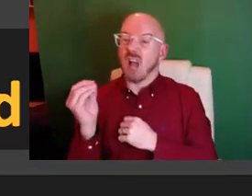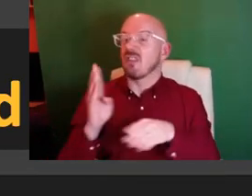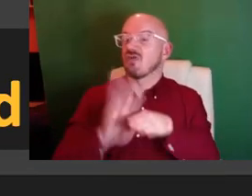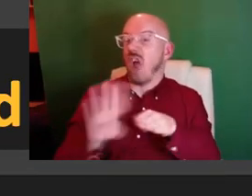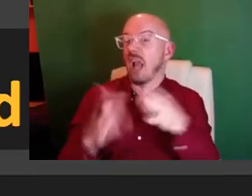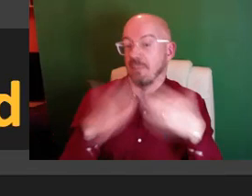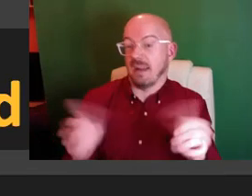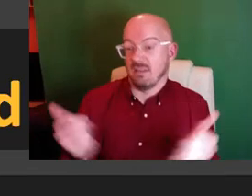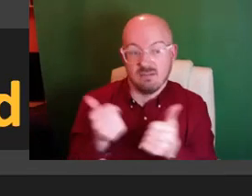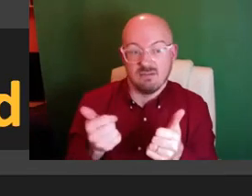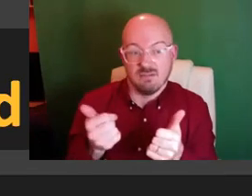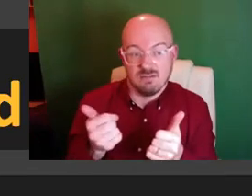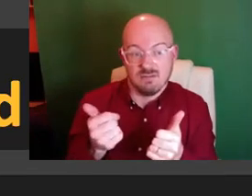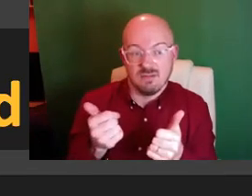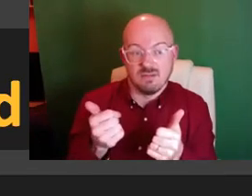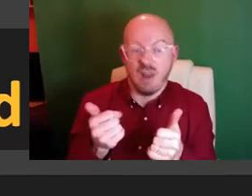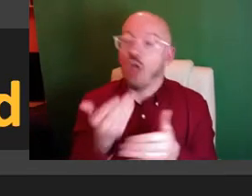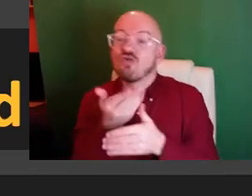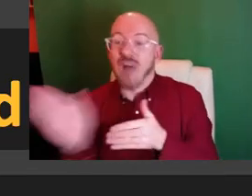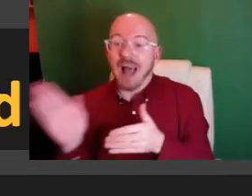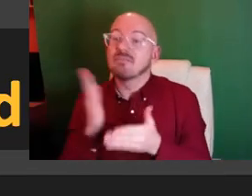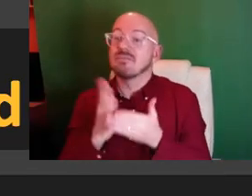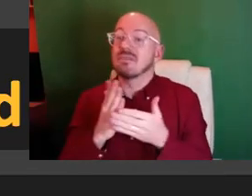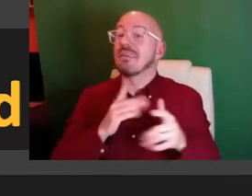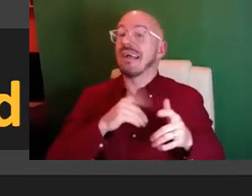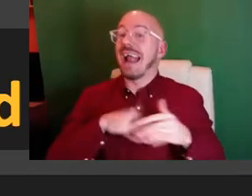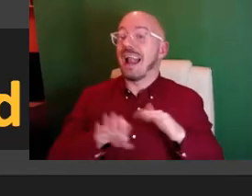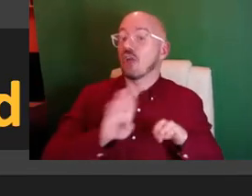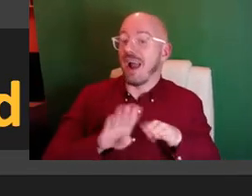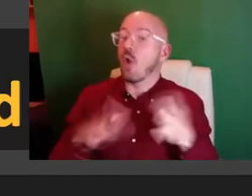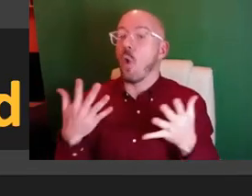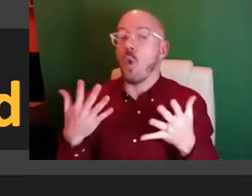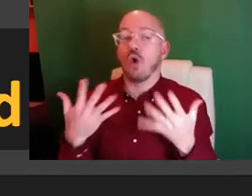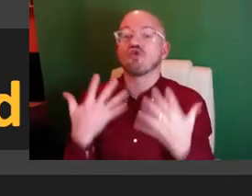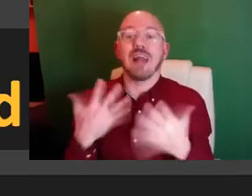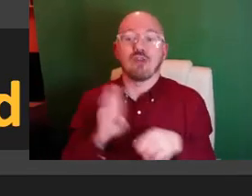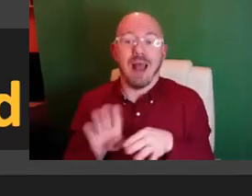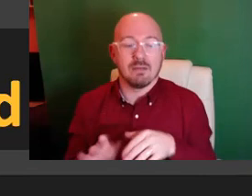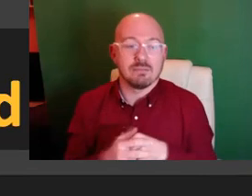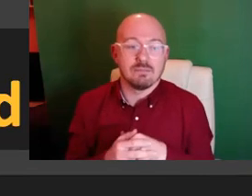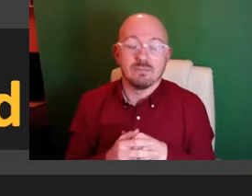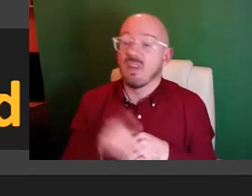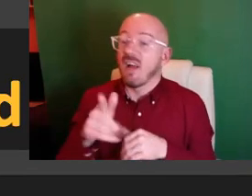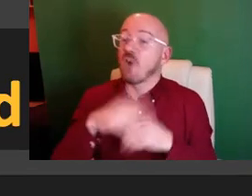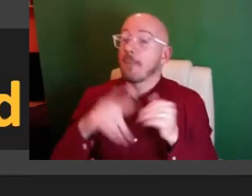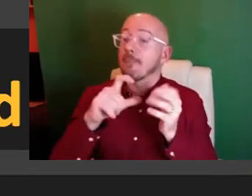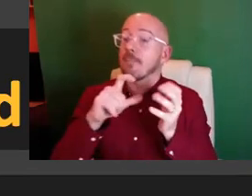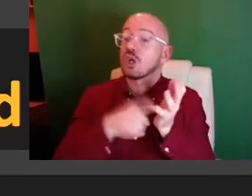full-time equivalent to 132 teacher of the deaf positions. 68% have been